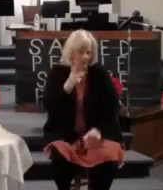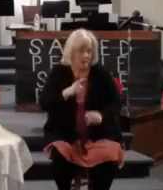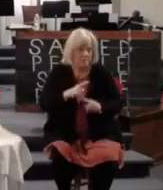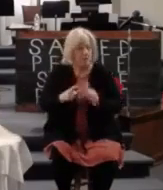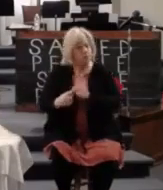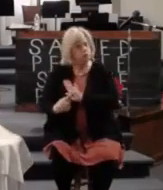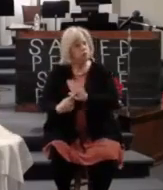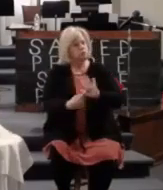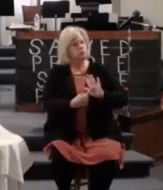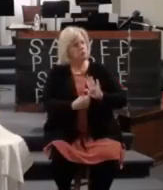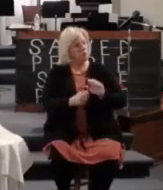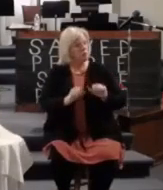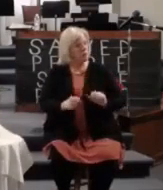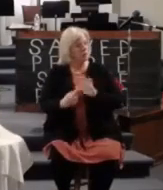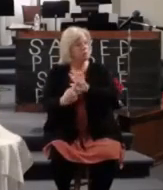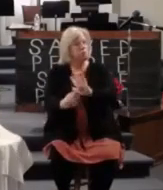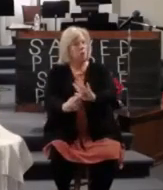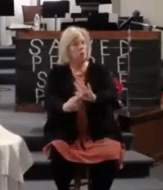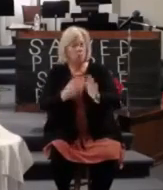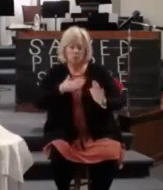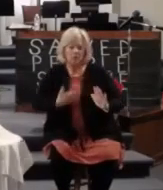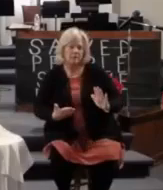in so many other ways.